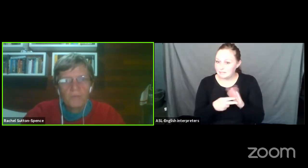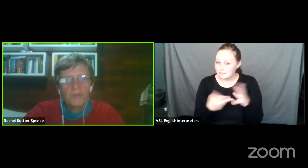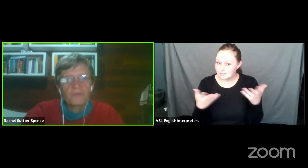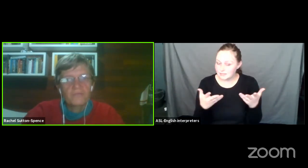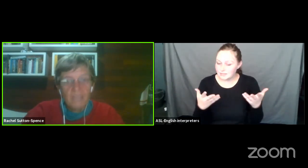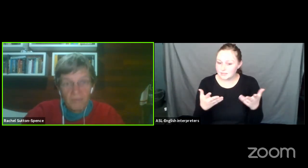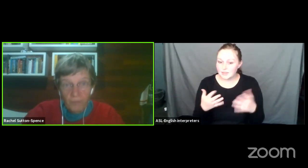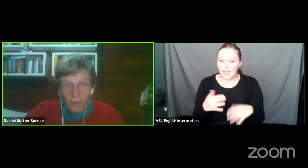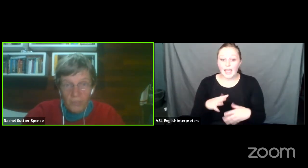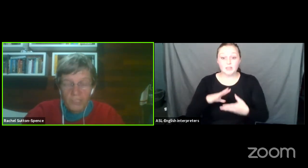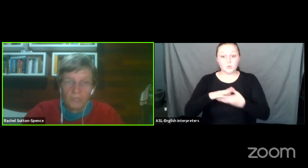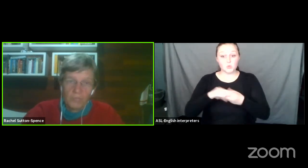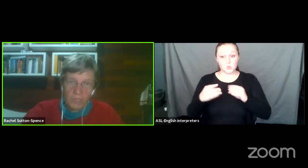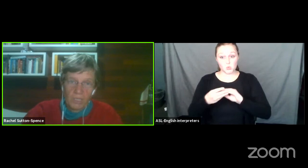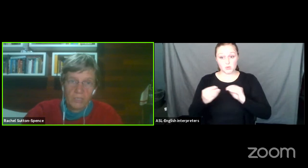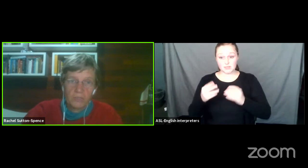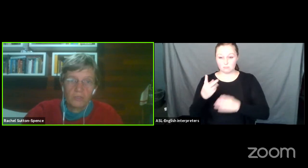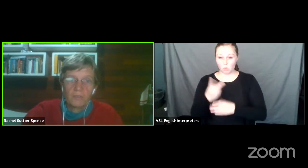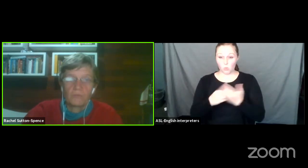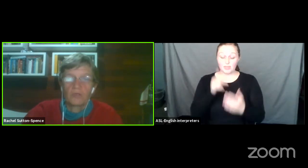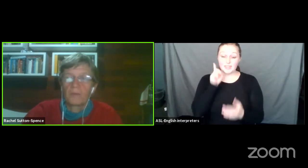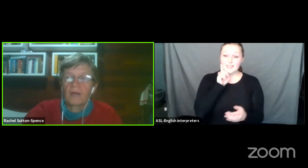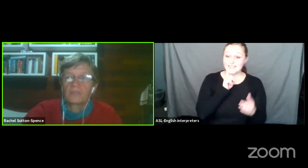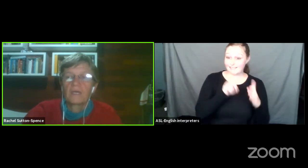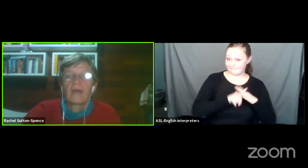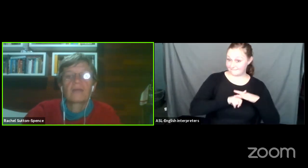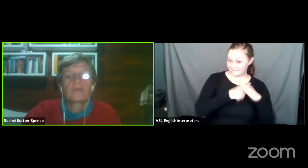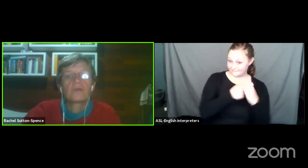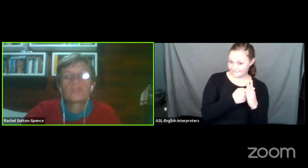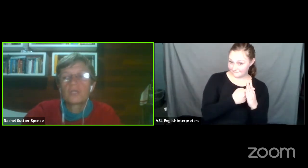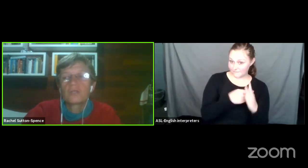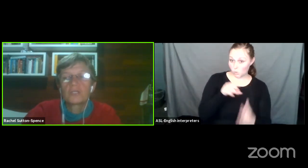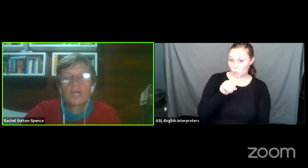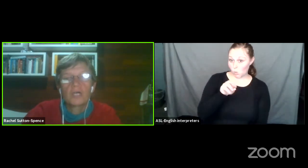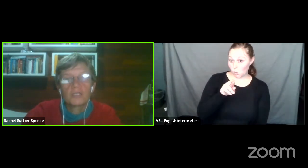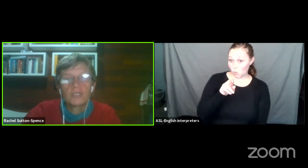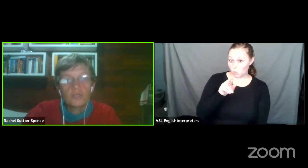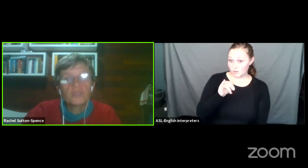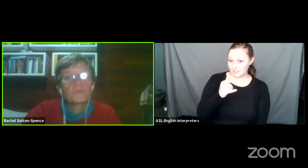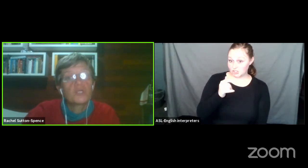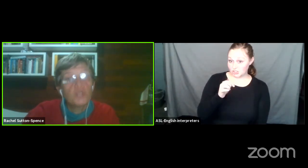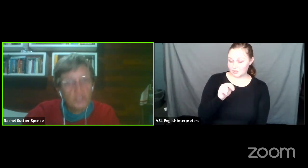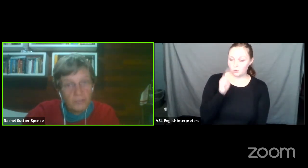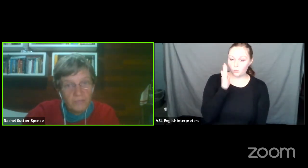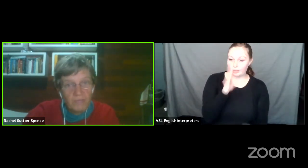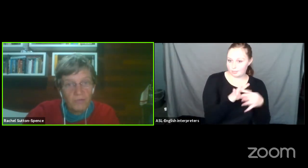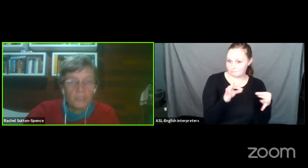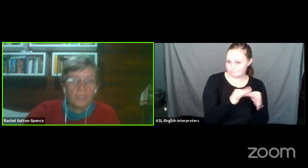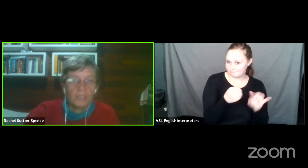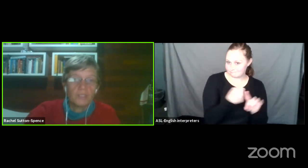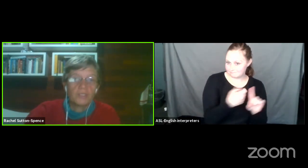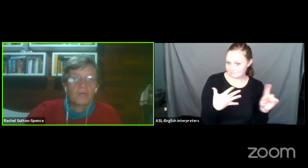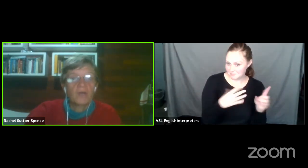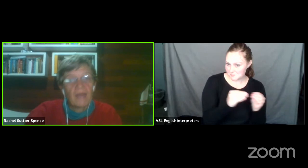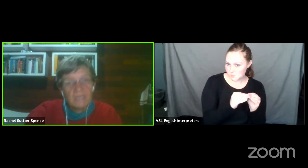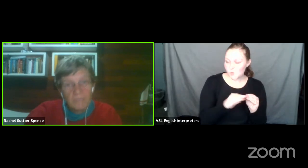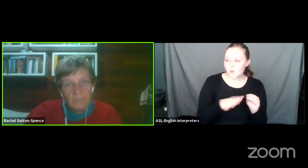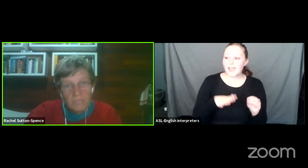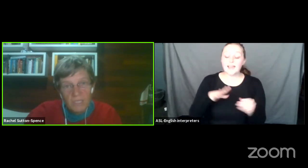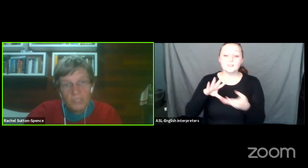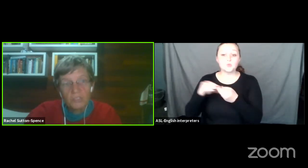stories, both of deaf origin, which I'd like to talk a bit more about, and those that are stories but not of deaf origin. So they're